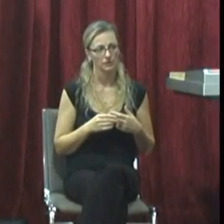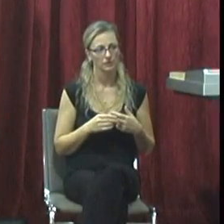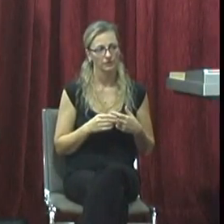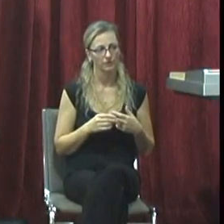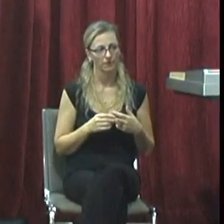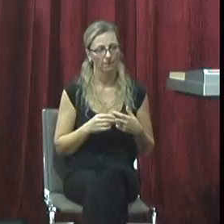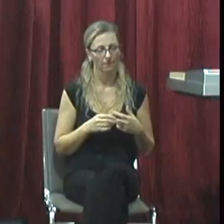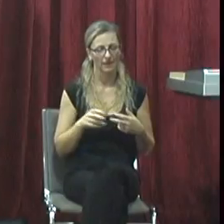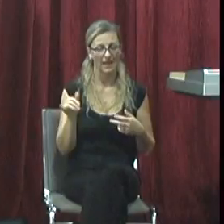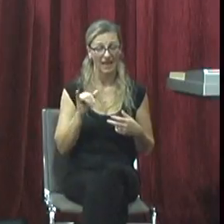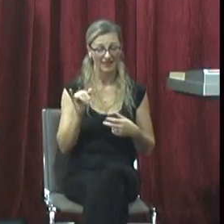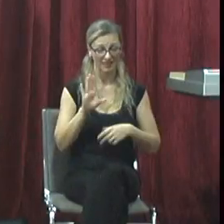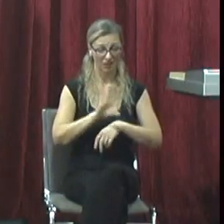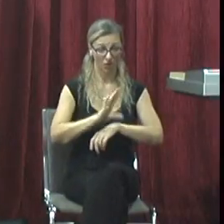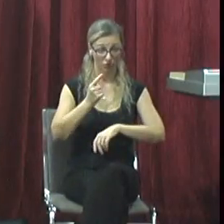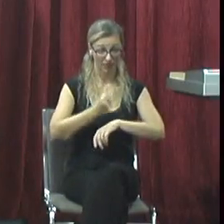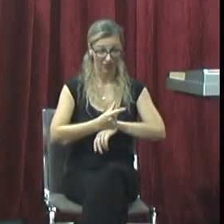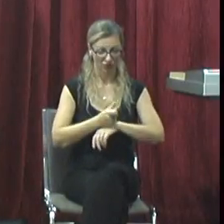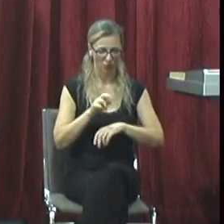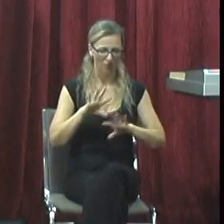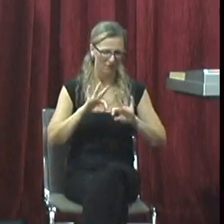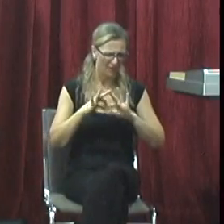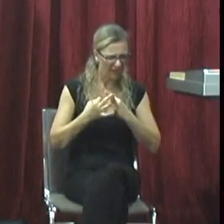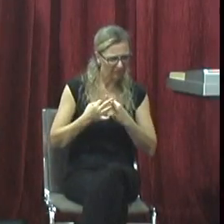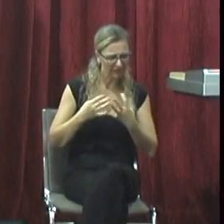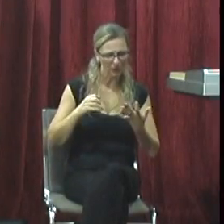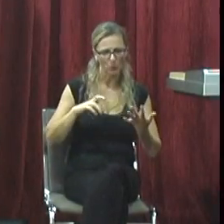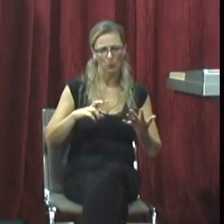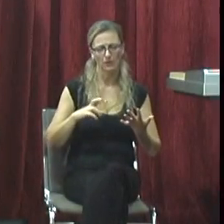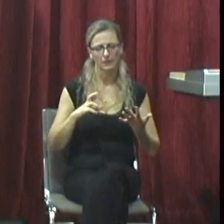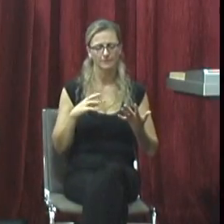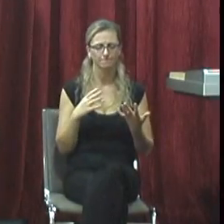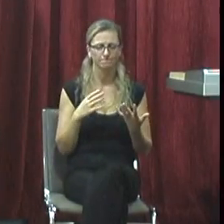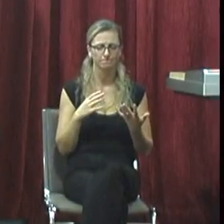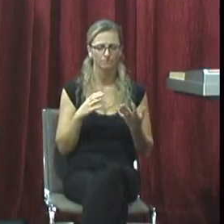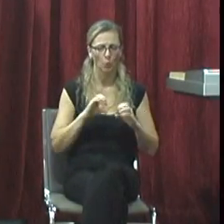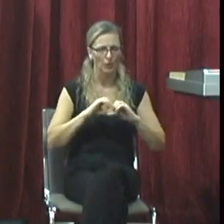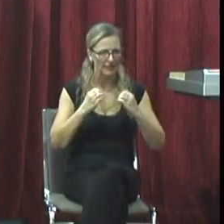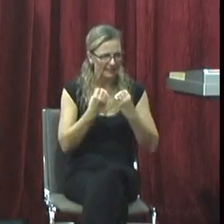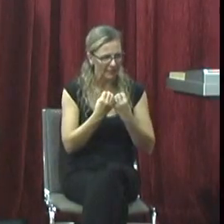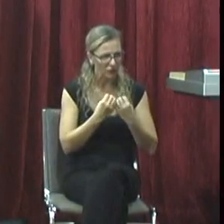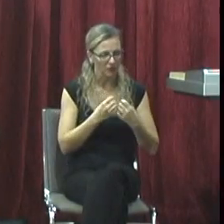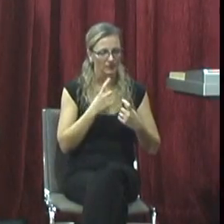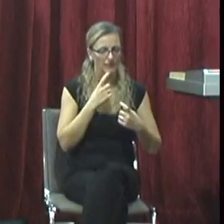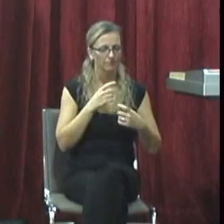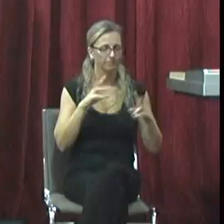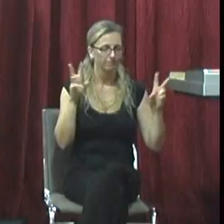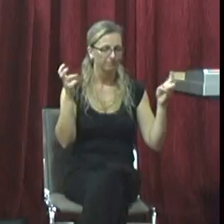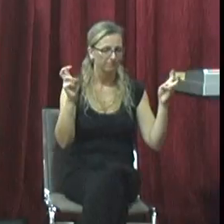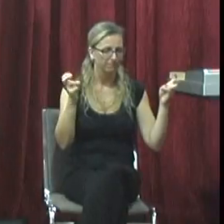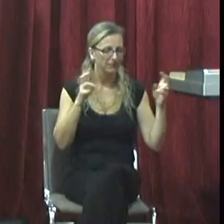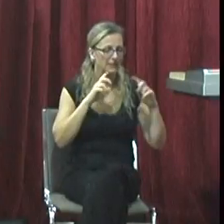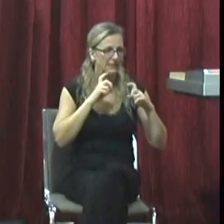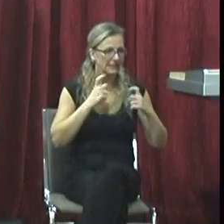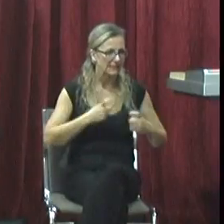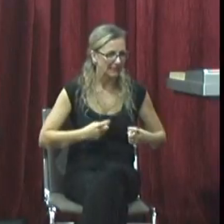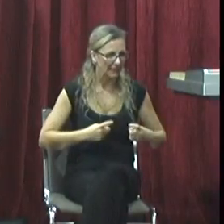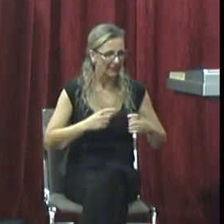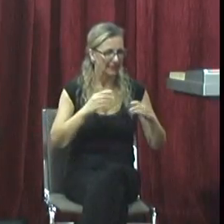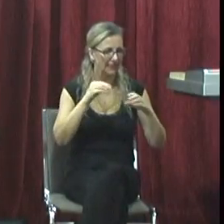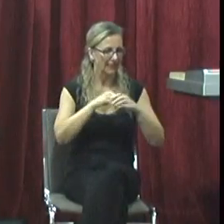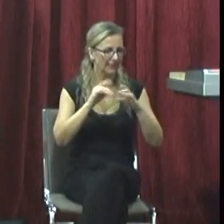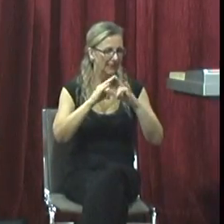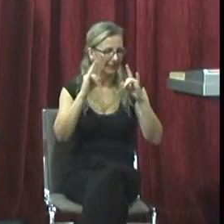a congregation, or a family, or any organization, sin in the camp will cause the